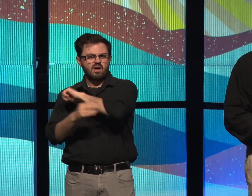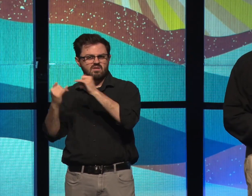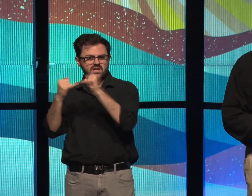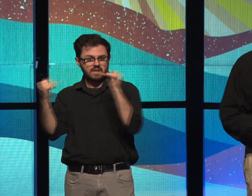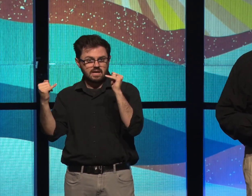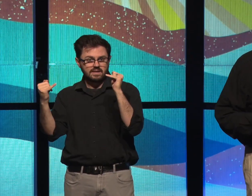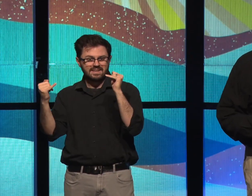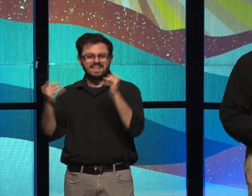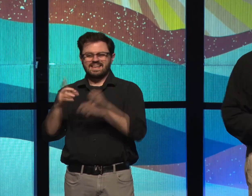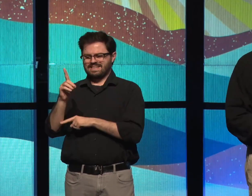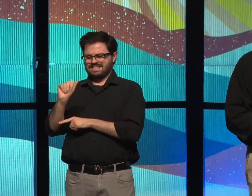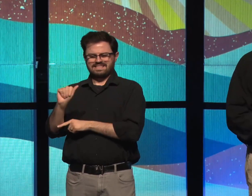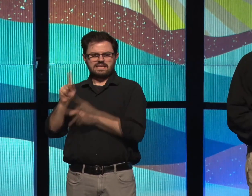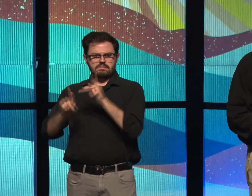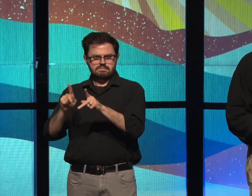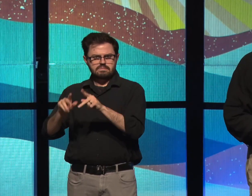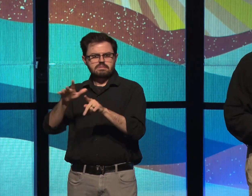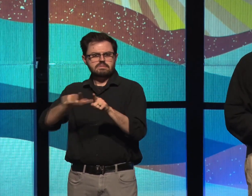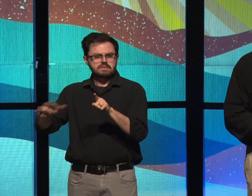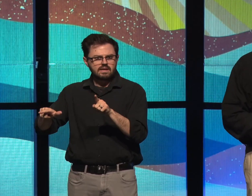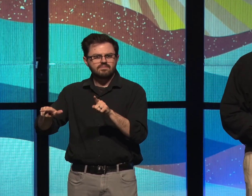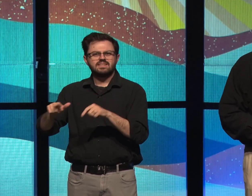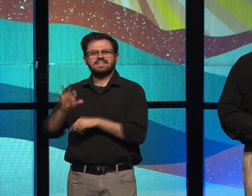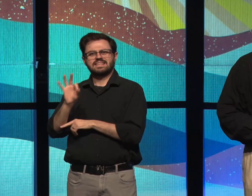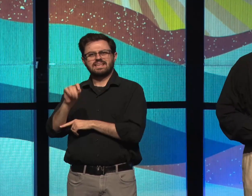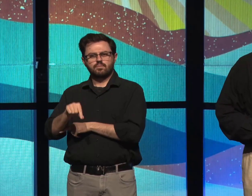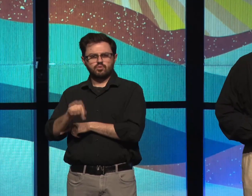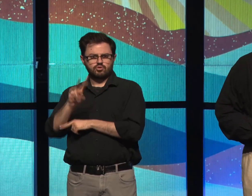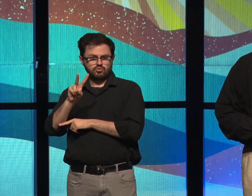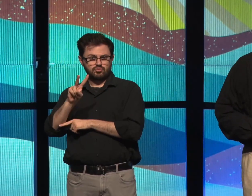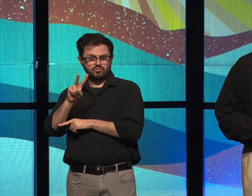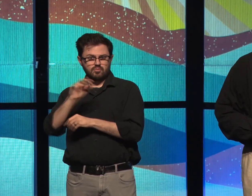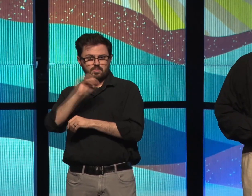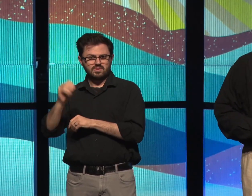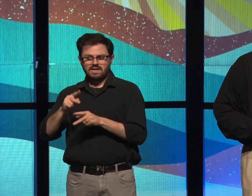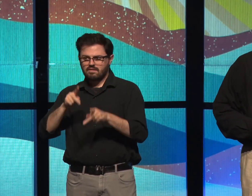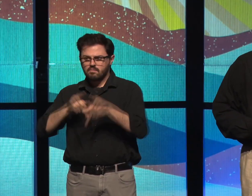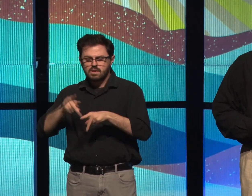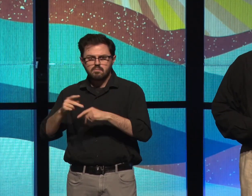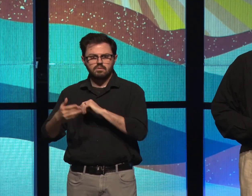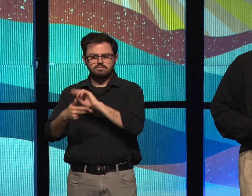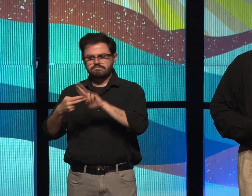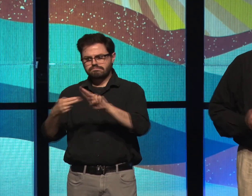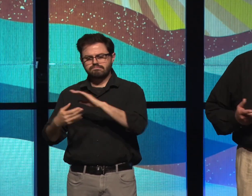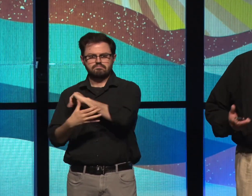disabled community that sees 9.2% living below the poverty line.